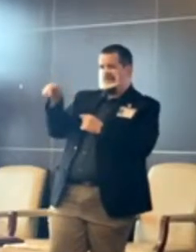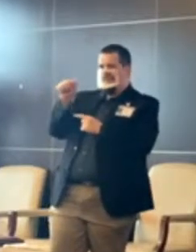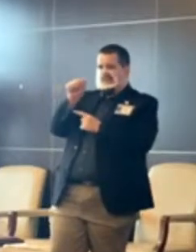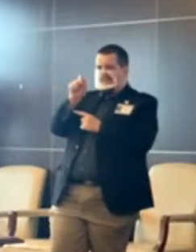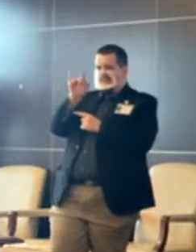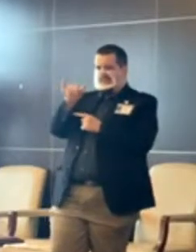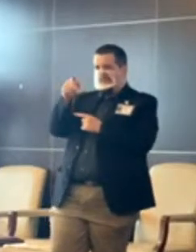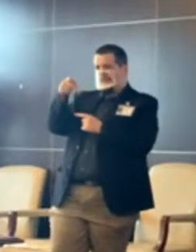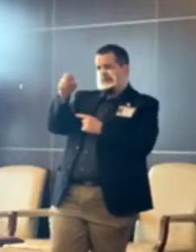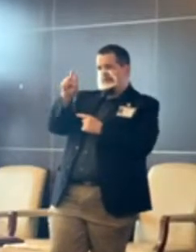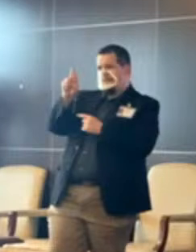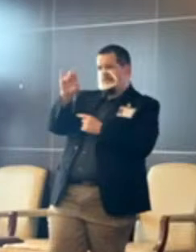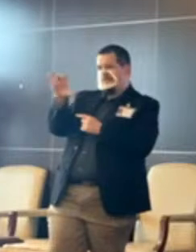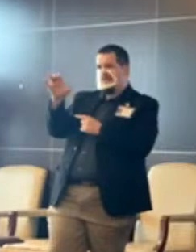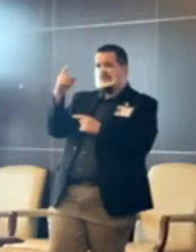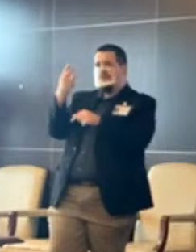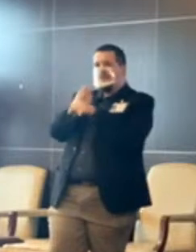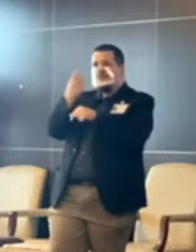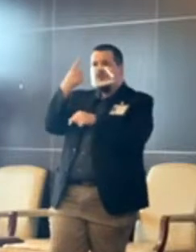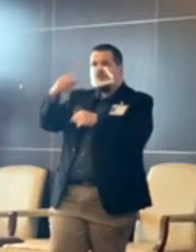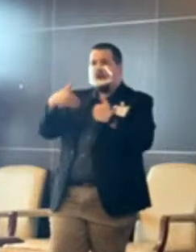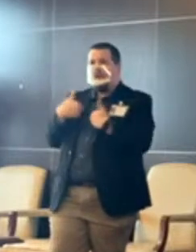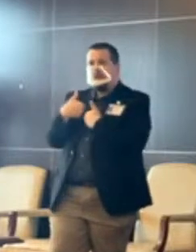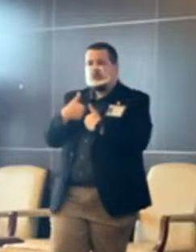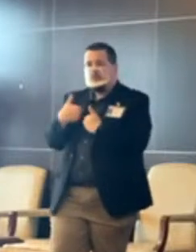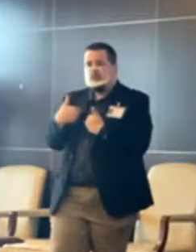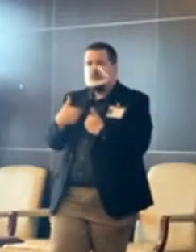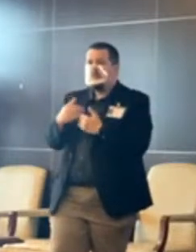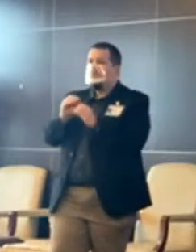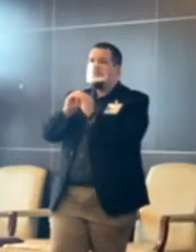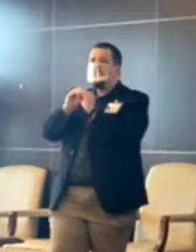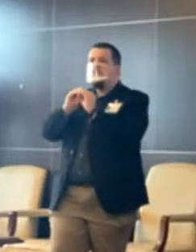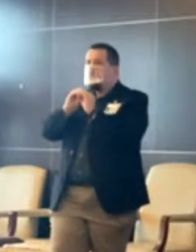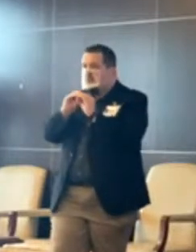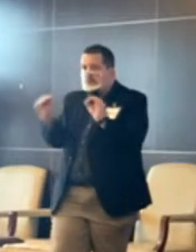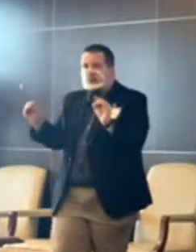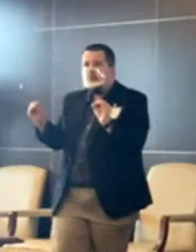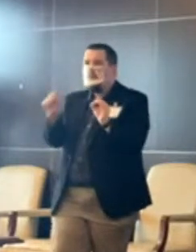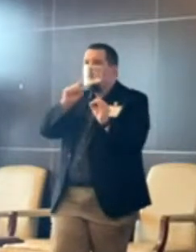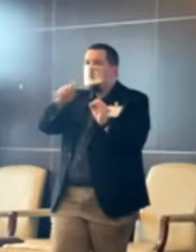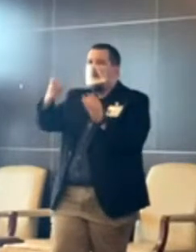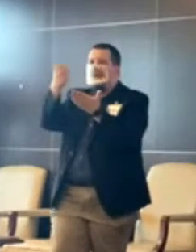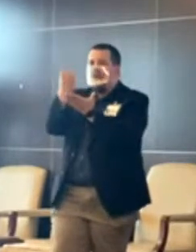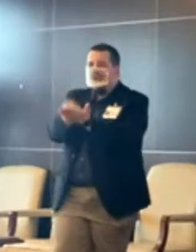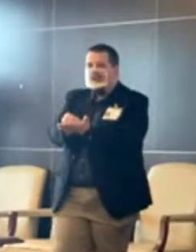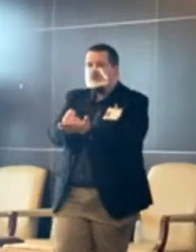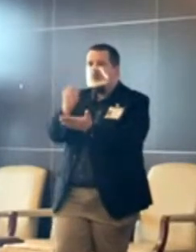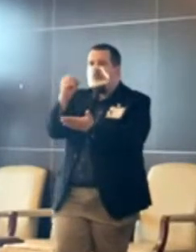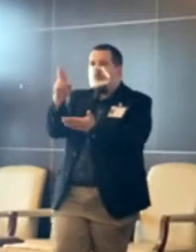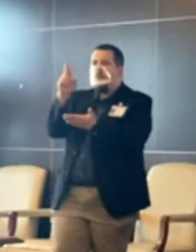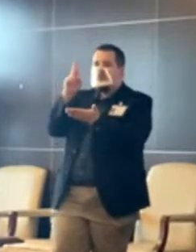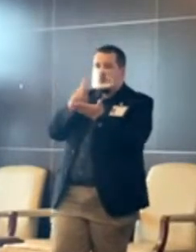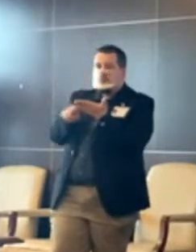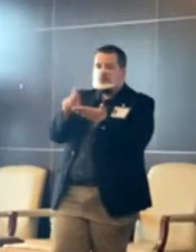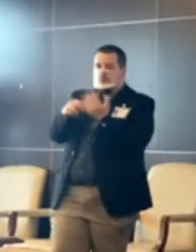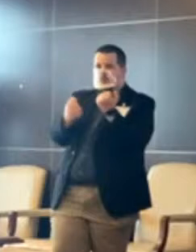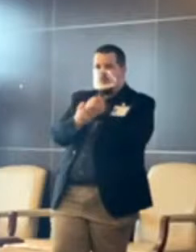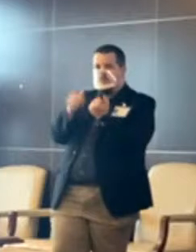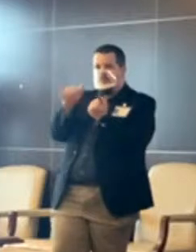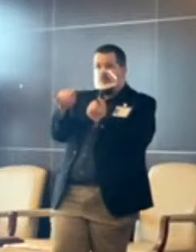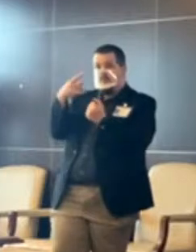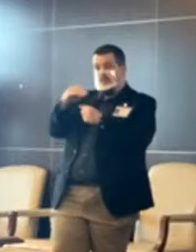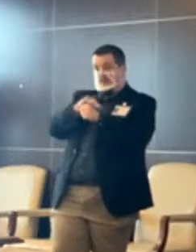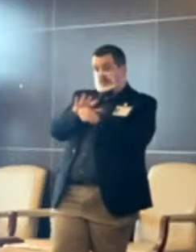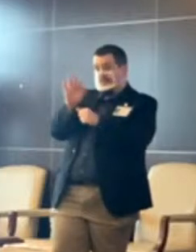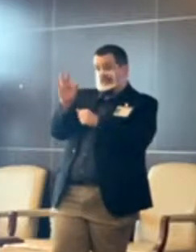antiparasitic, most typically used in veterinary settings. There is no current legitimate evidence or research that supports it as a